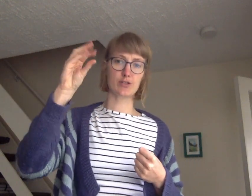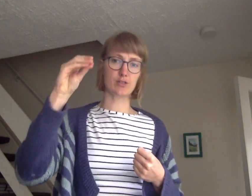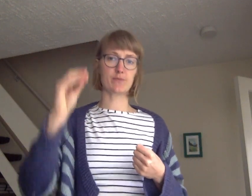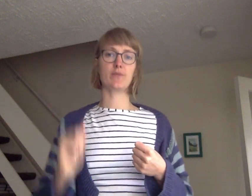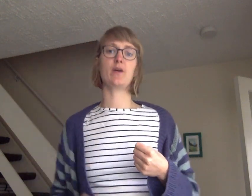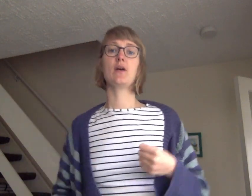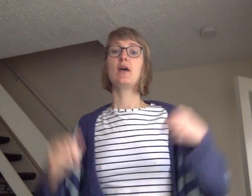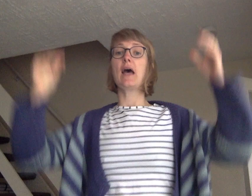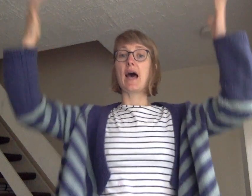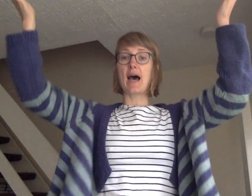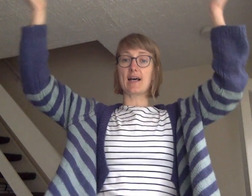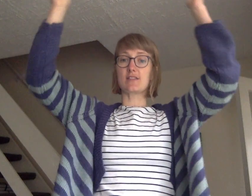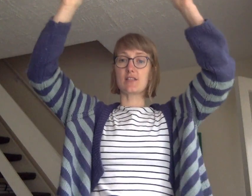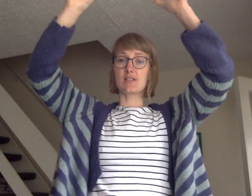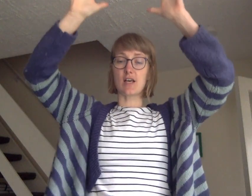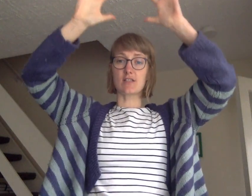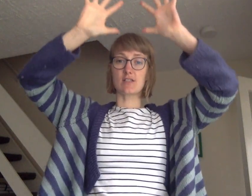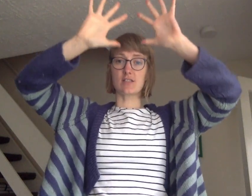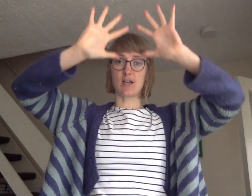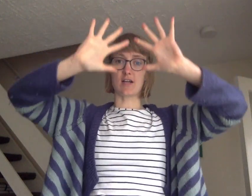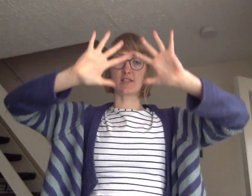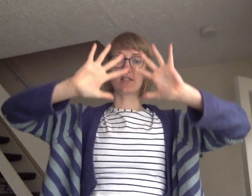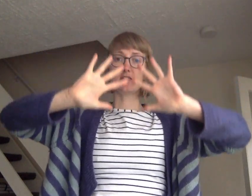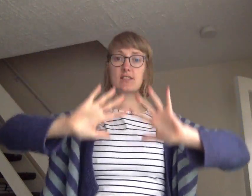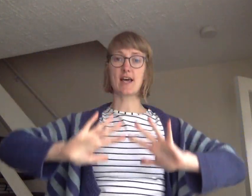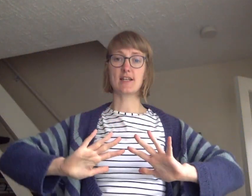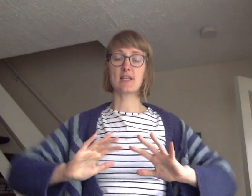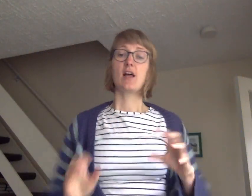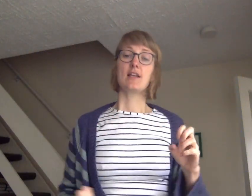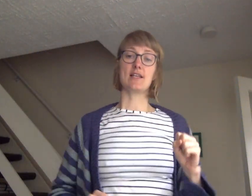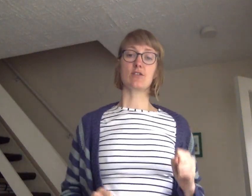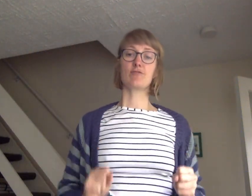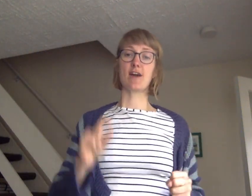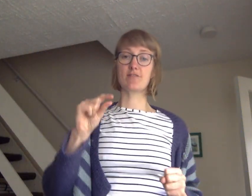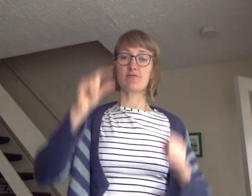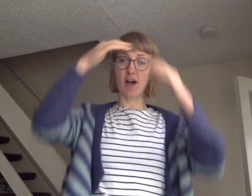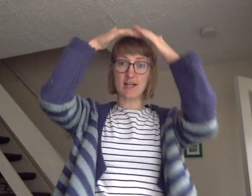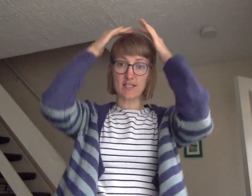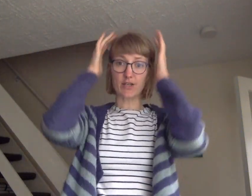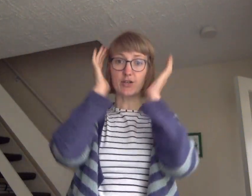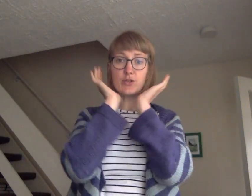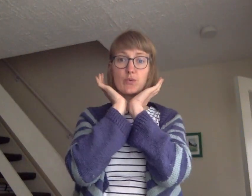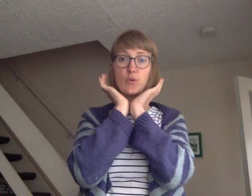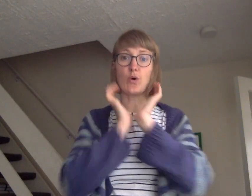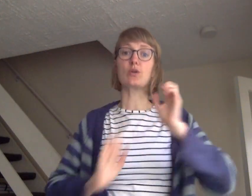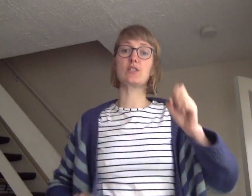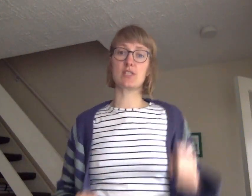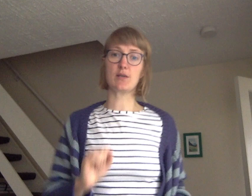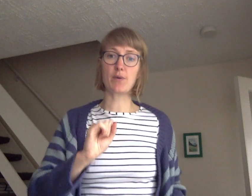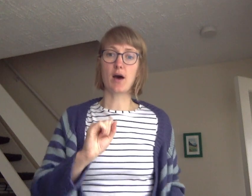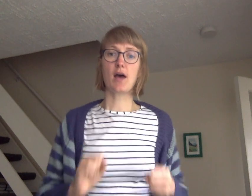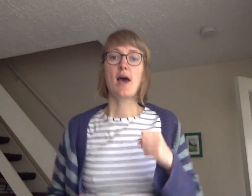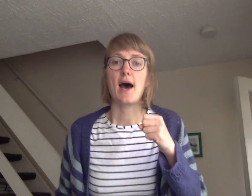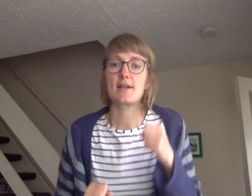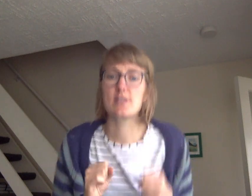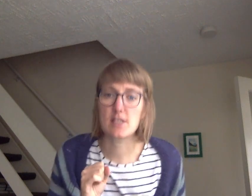strangers. As the sun started to set, Little Red Riding Hood walked deeper and